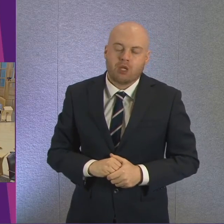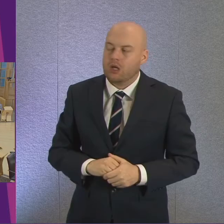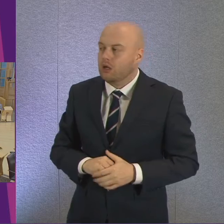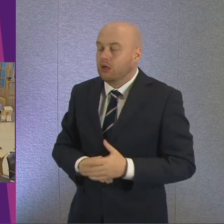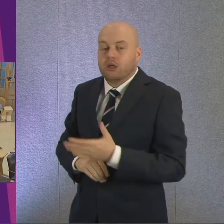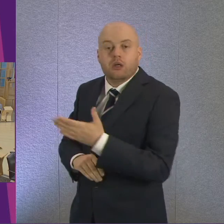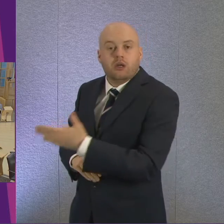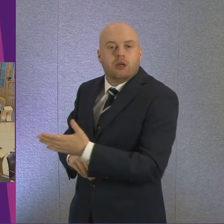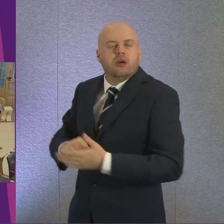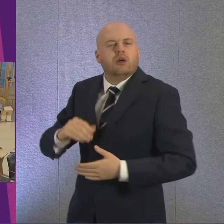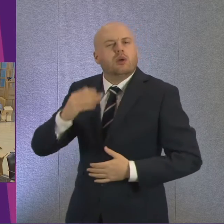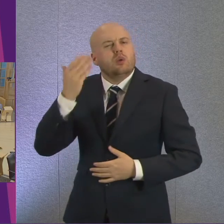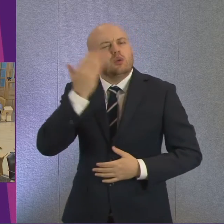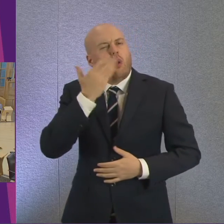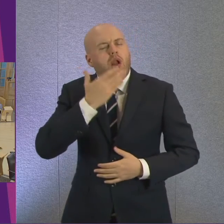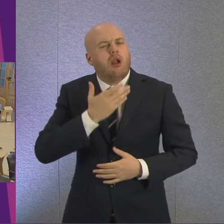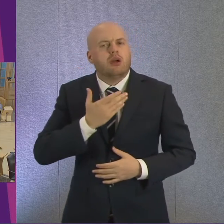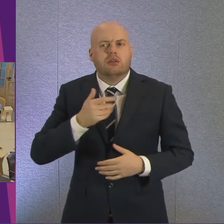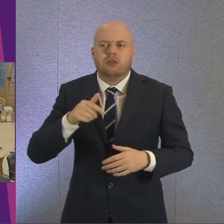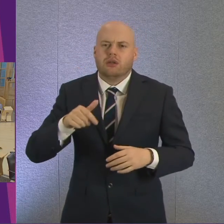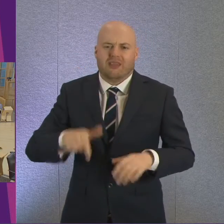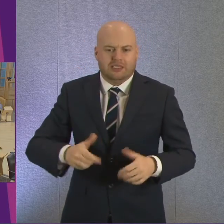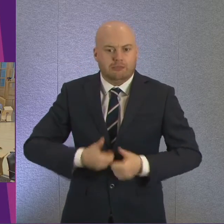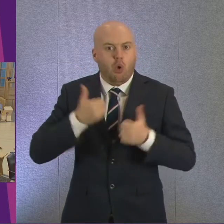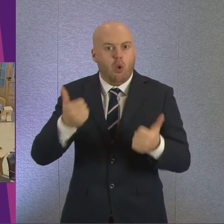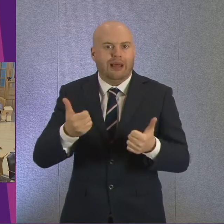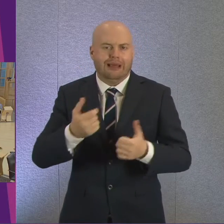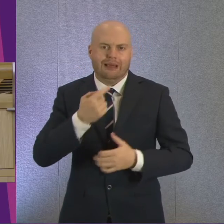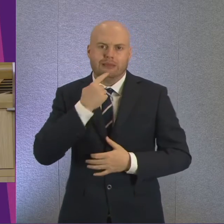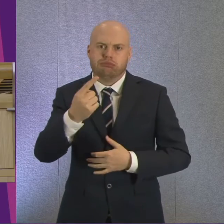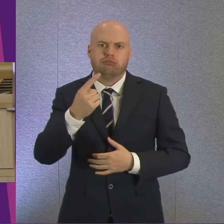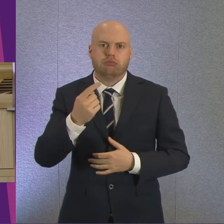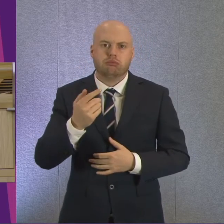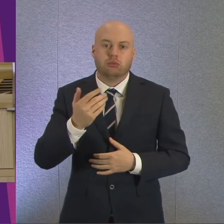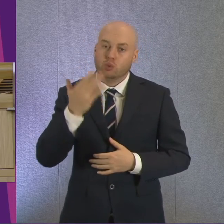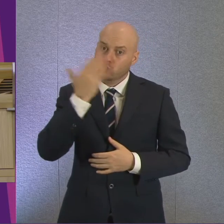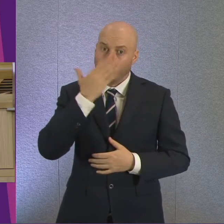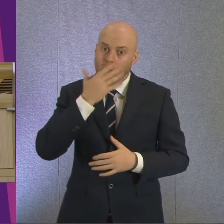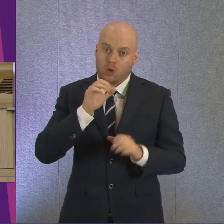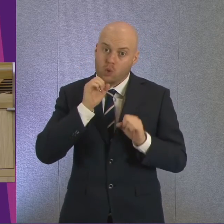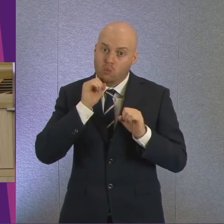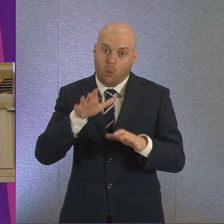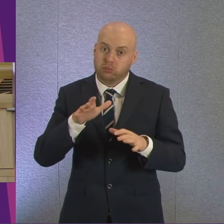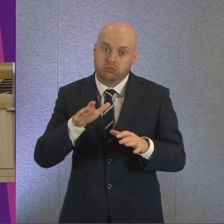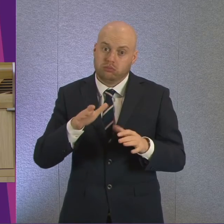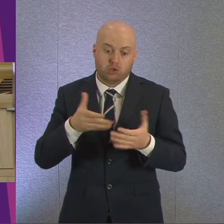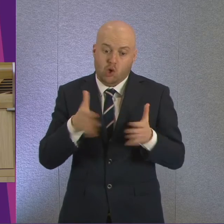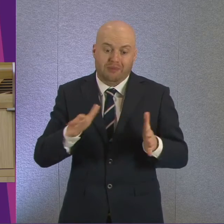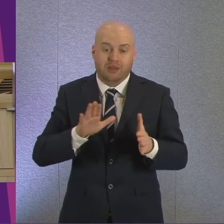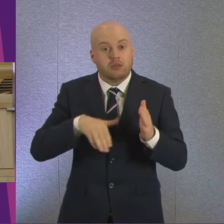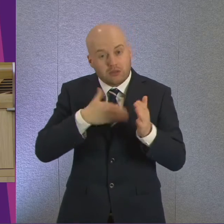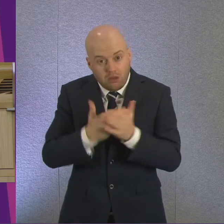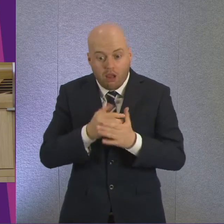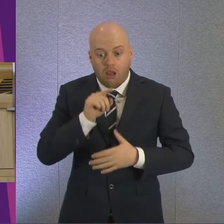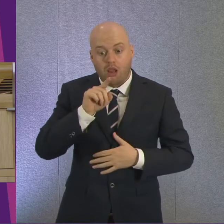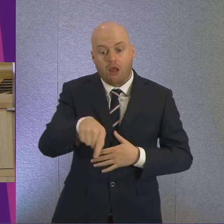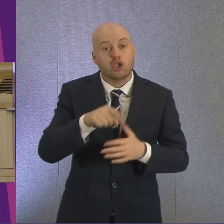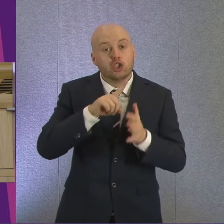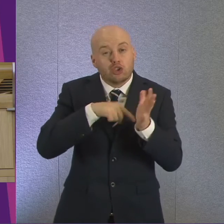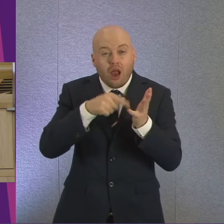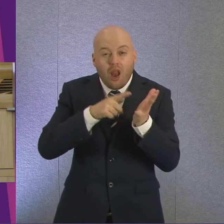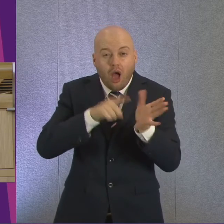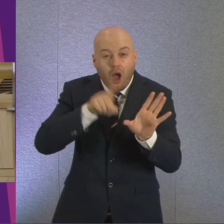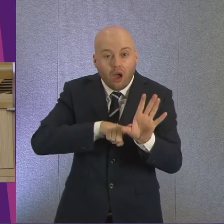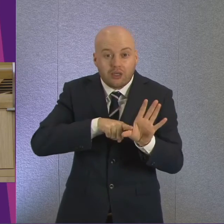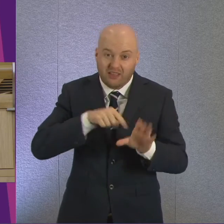this morning that schools will not open until at least July of this year, can I ask, given that lockdown measures may ease before